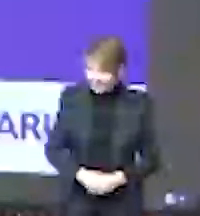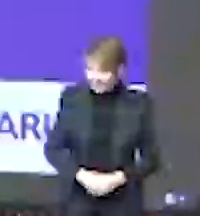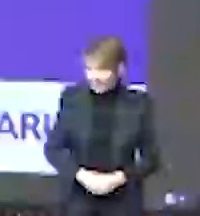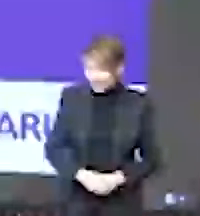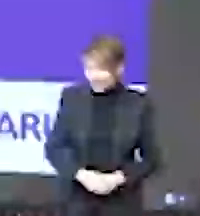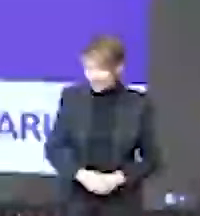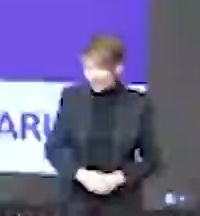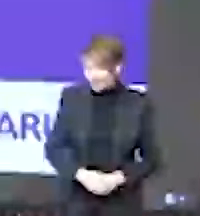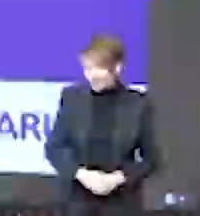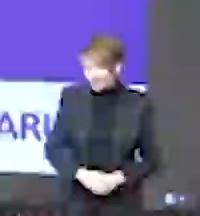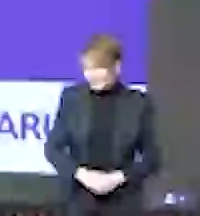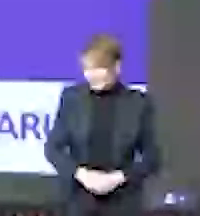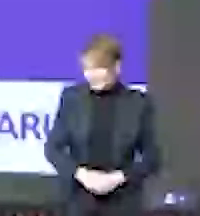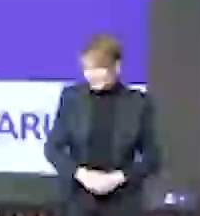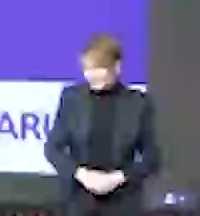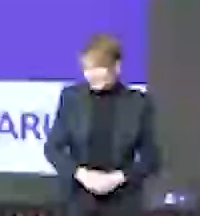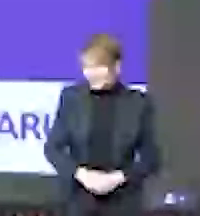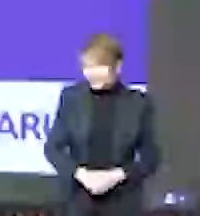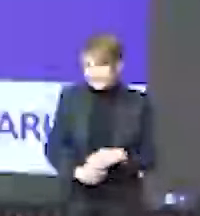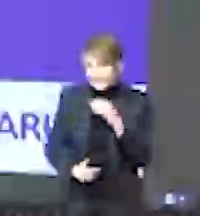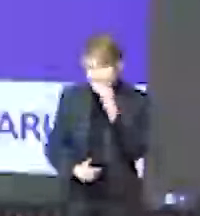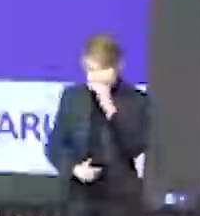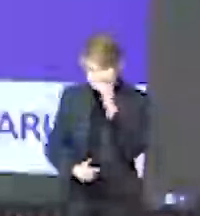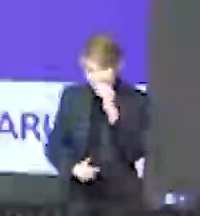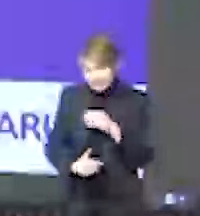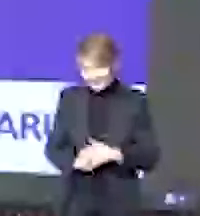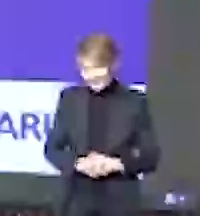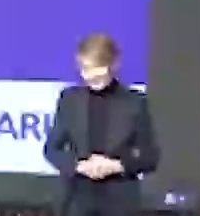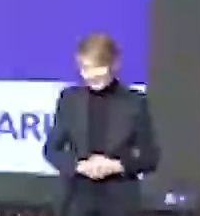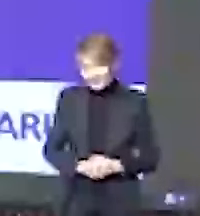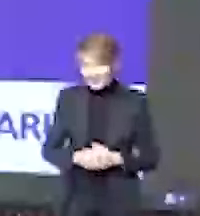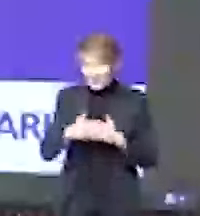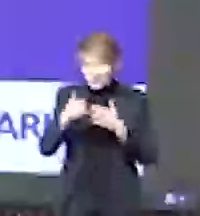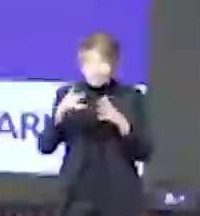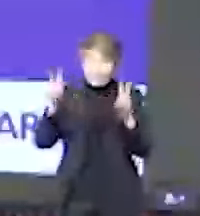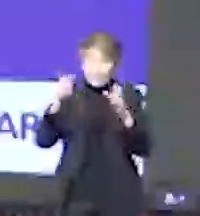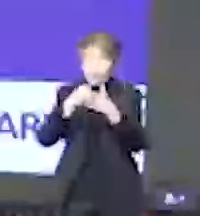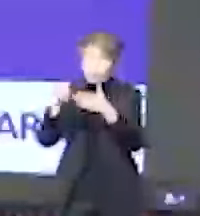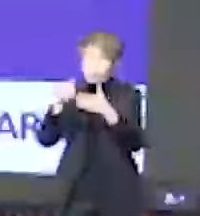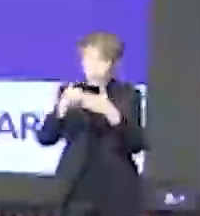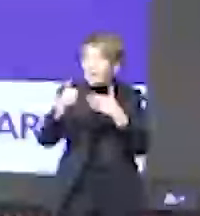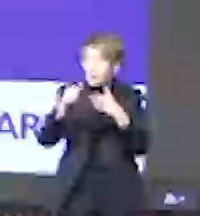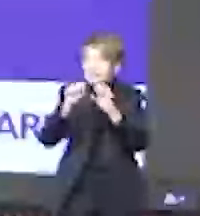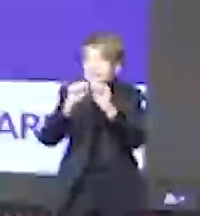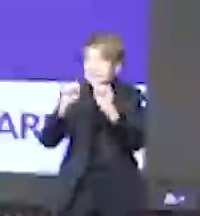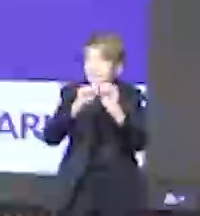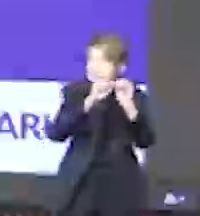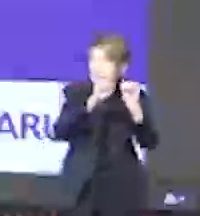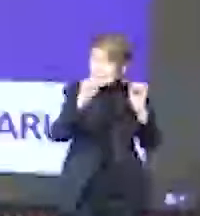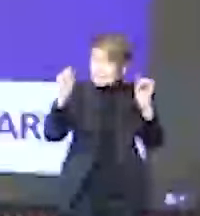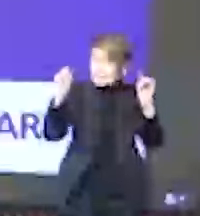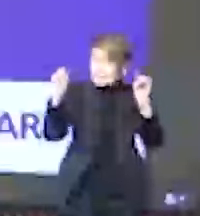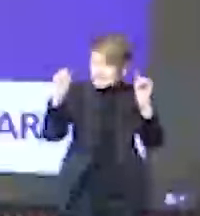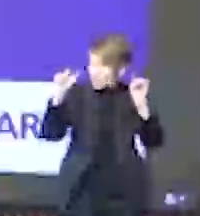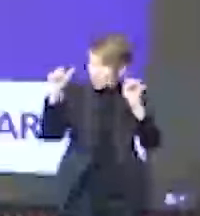The usual systems should have mechanisms that are now that allow the casework issues to